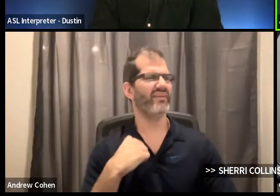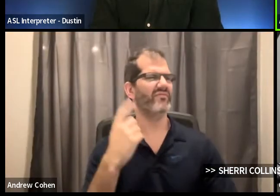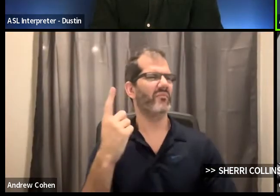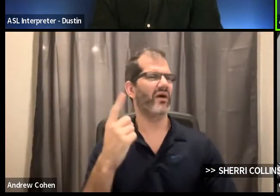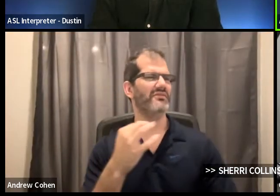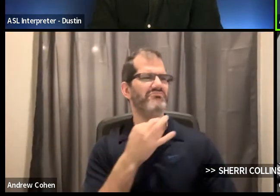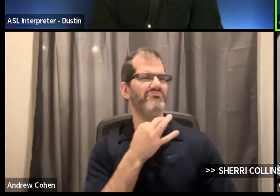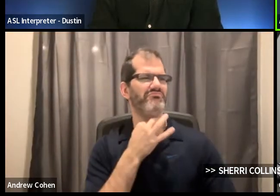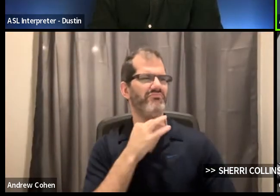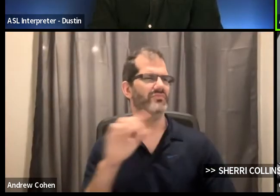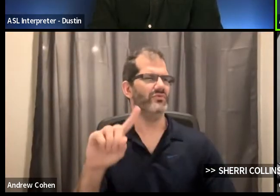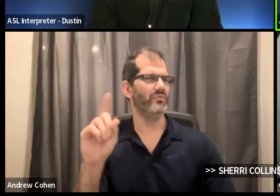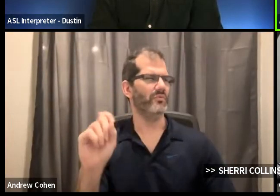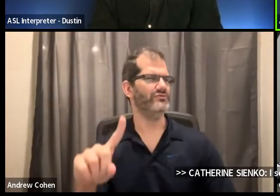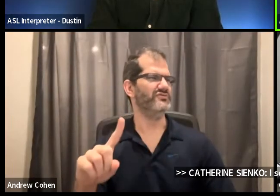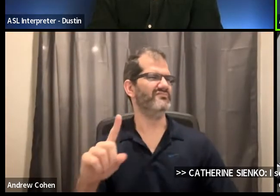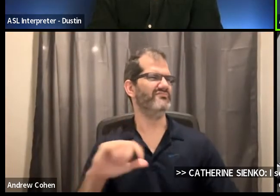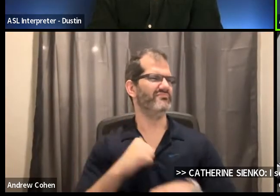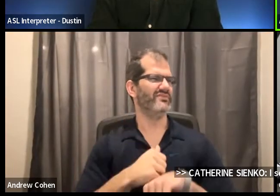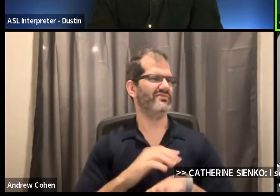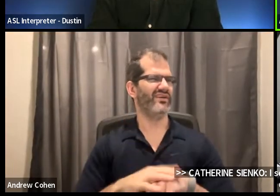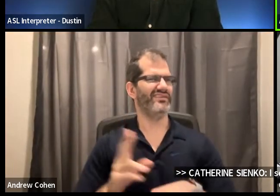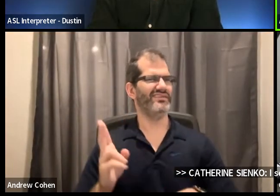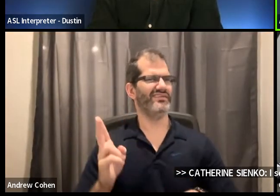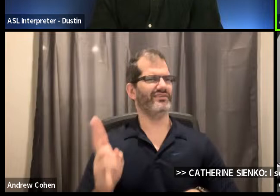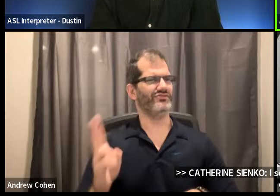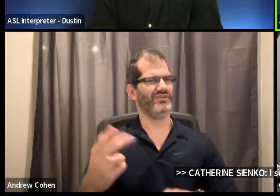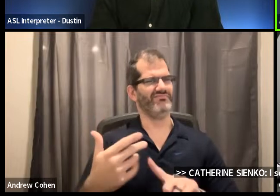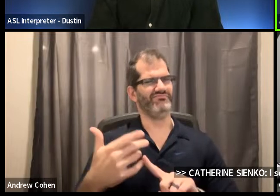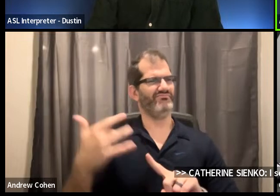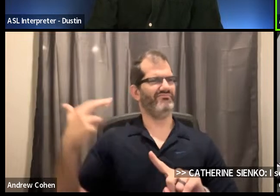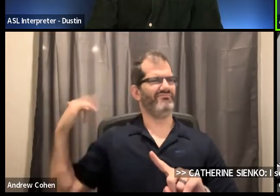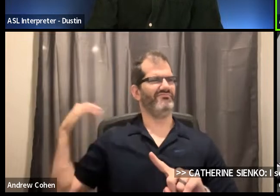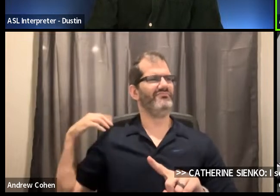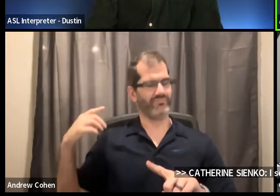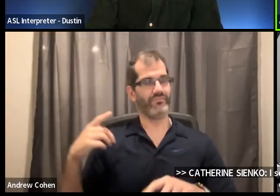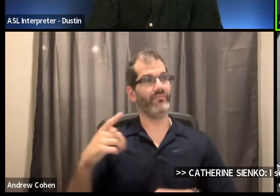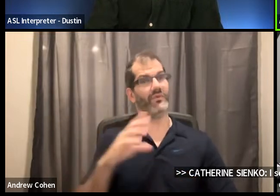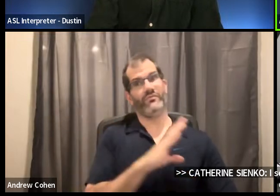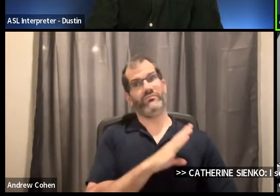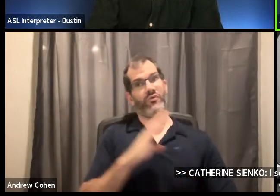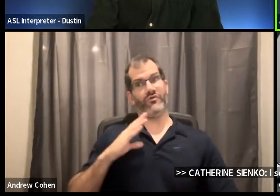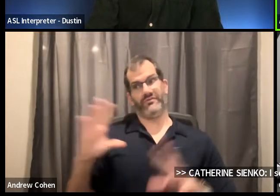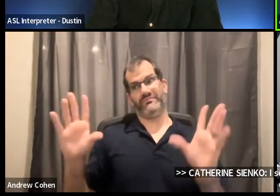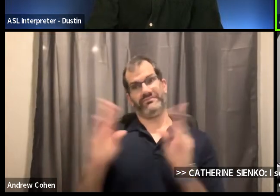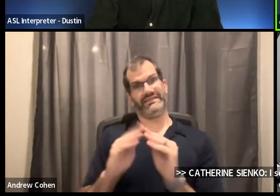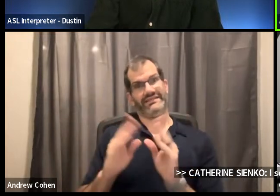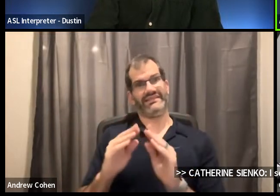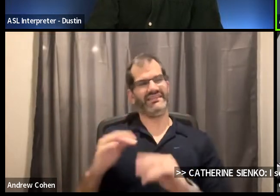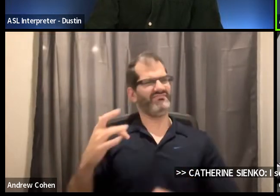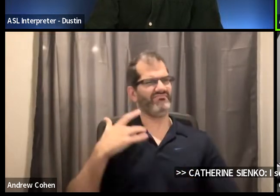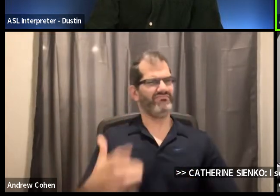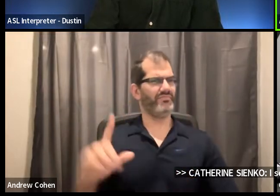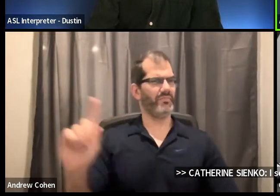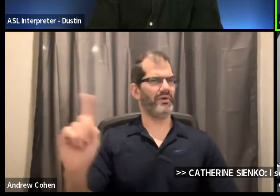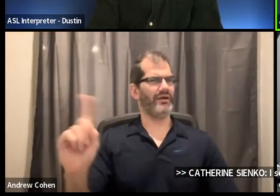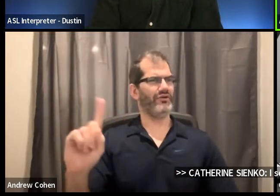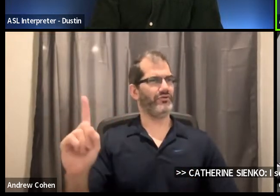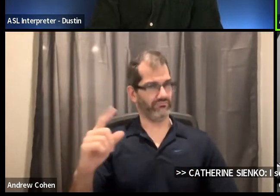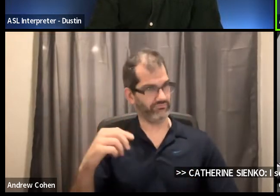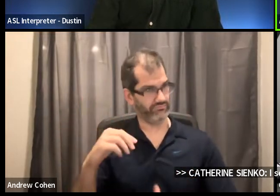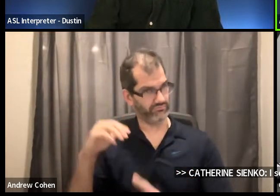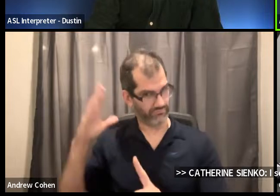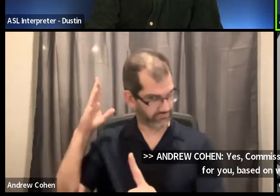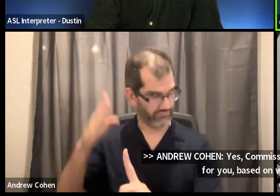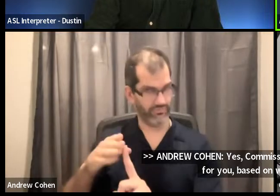Yes, Commissioner Cohen here. One question for you, based on what has happened historically with